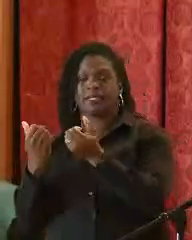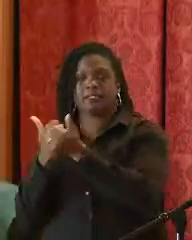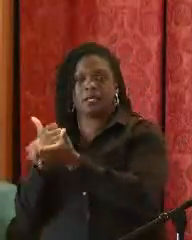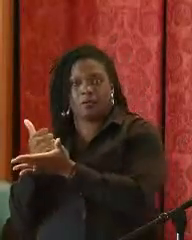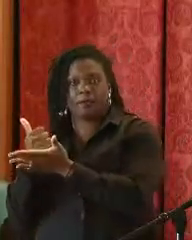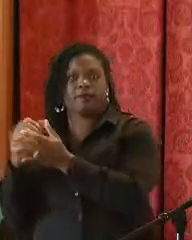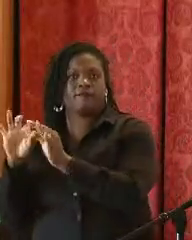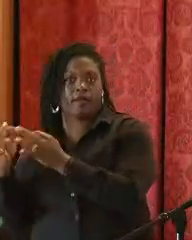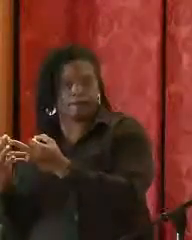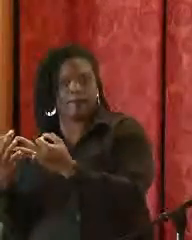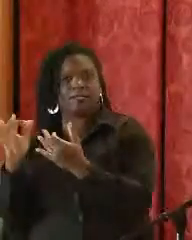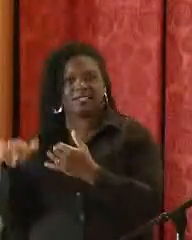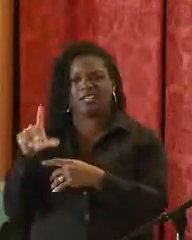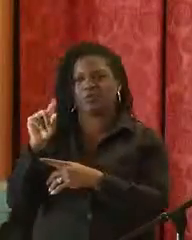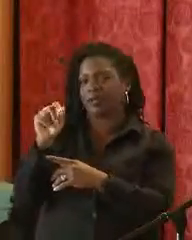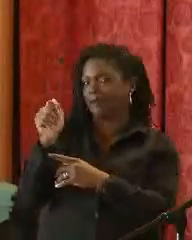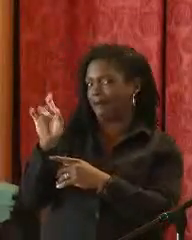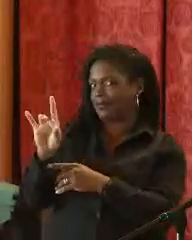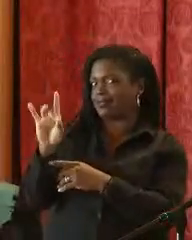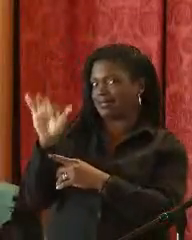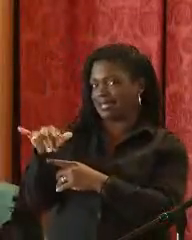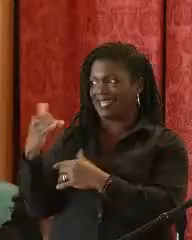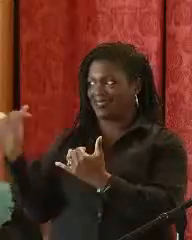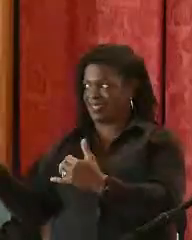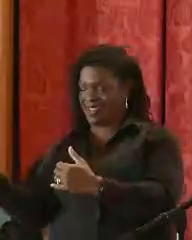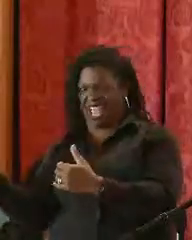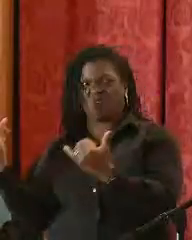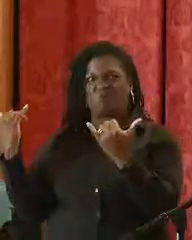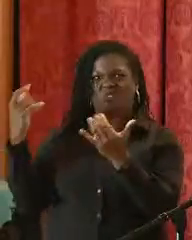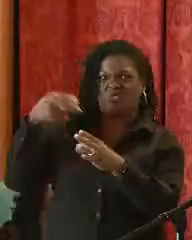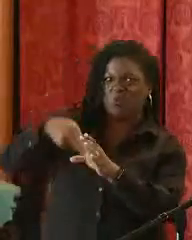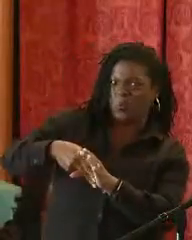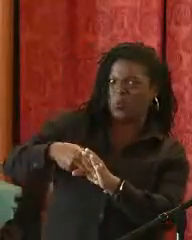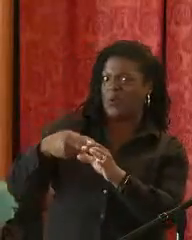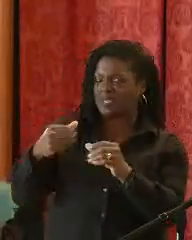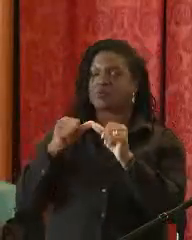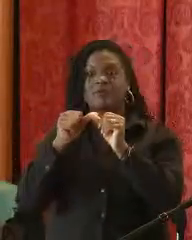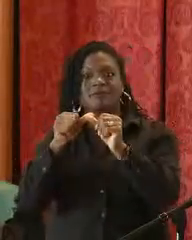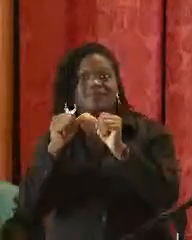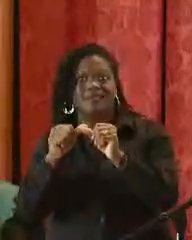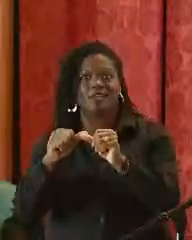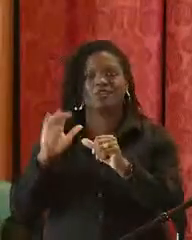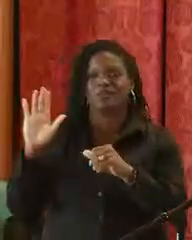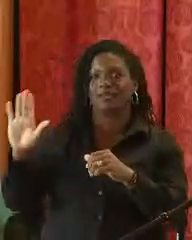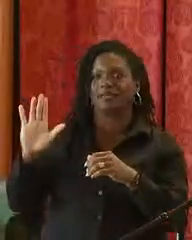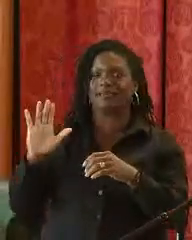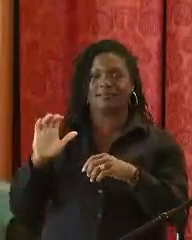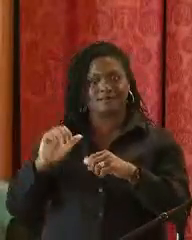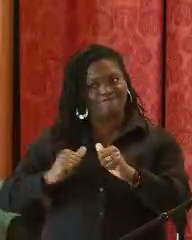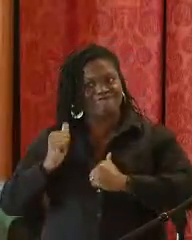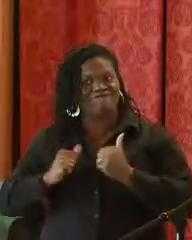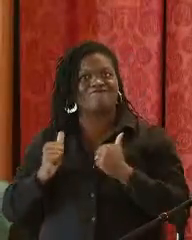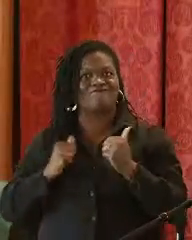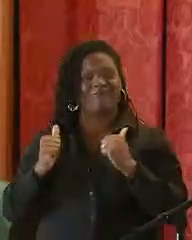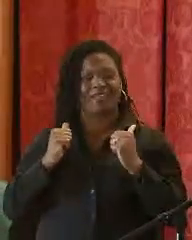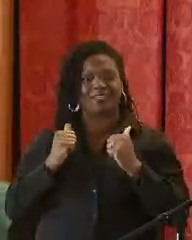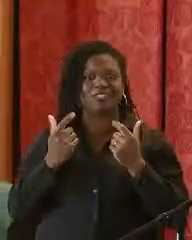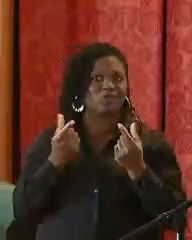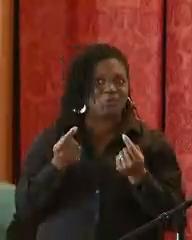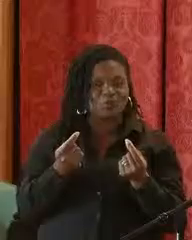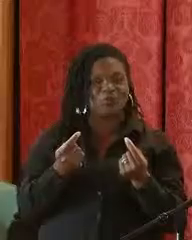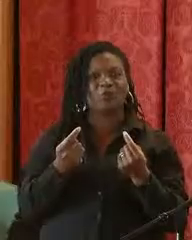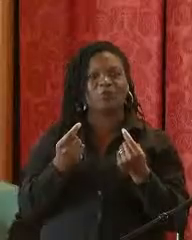2018, is the perfect continuation of what Charlie has spent his professional life doing. Listening to